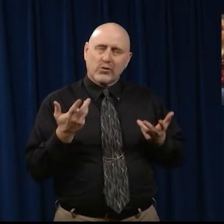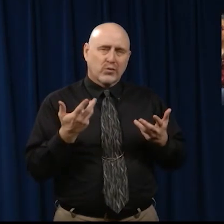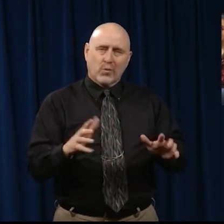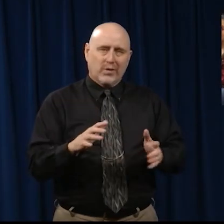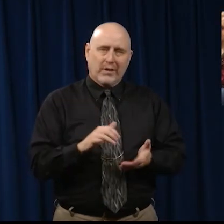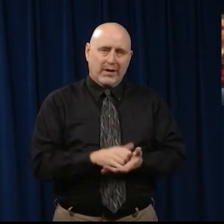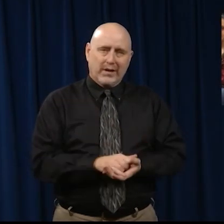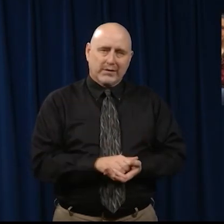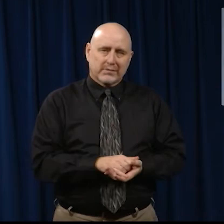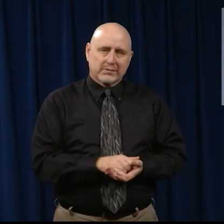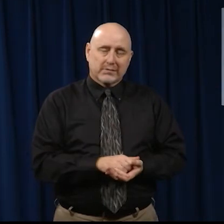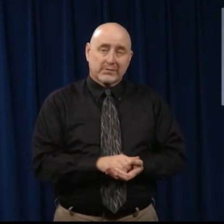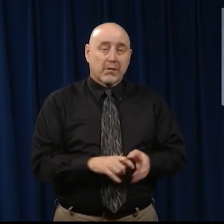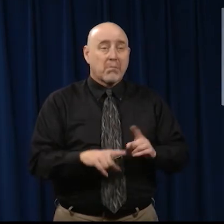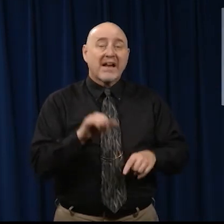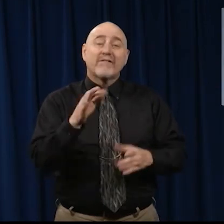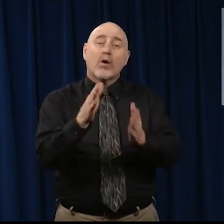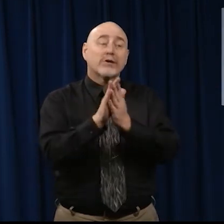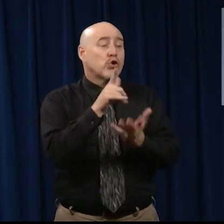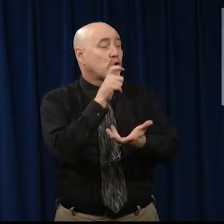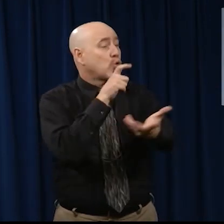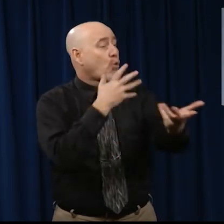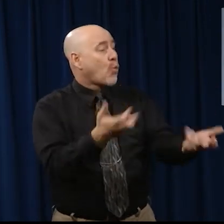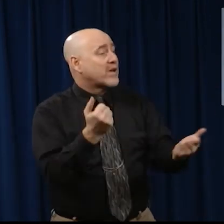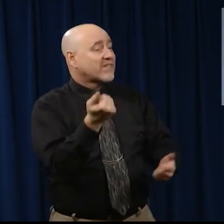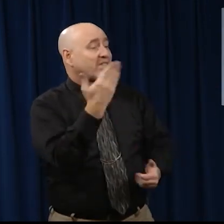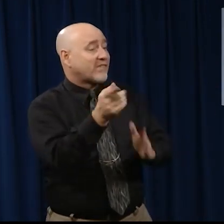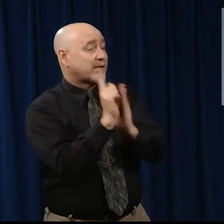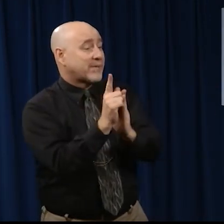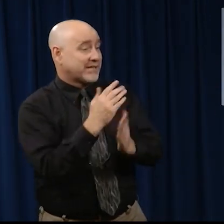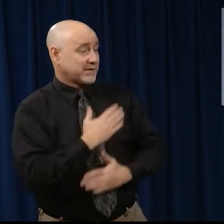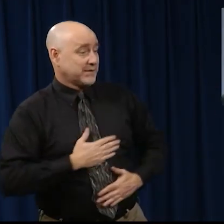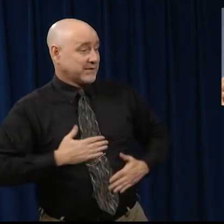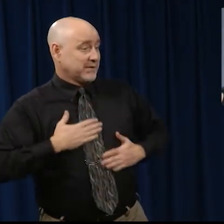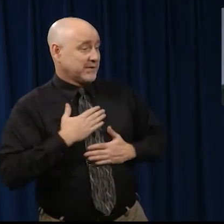You don't want it. But then if you were to ask who wants 30 minutes of